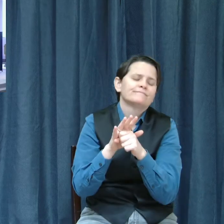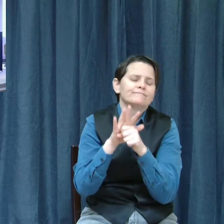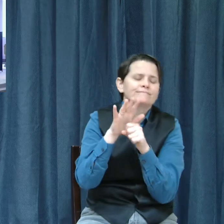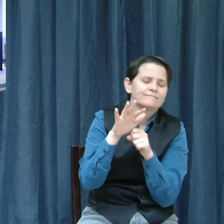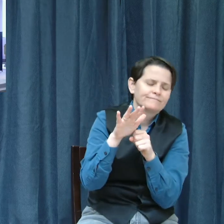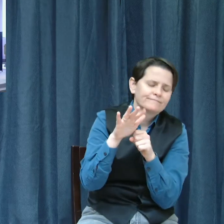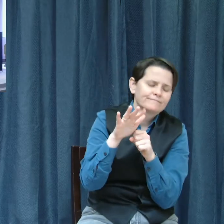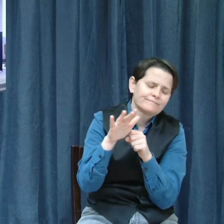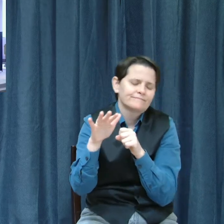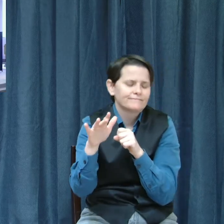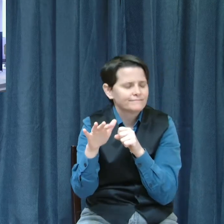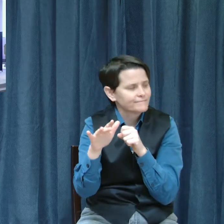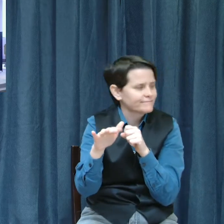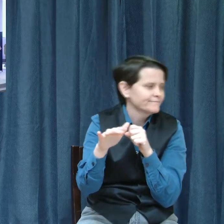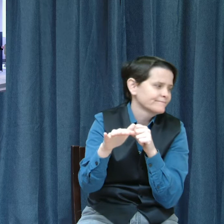unity.